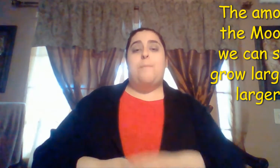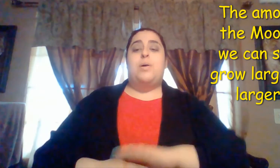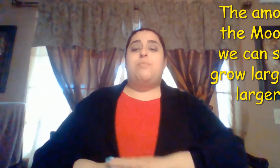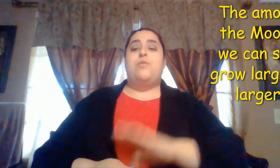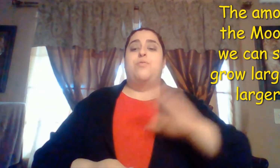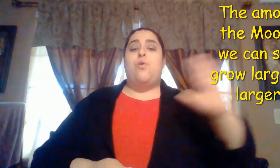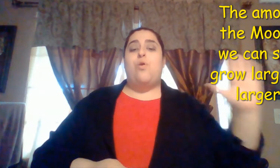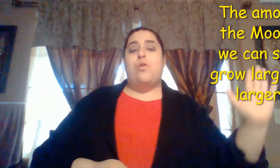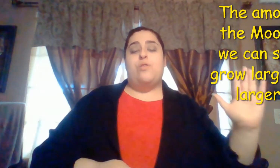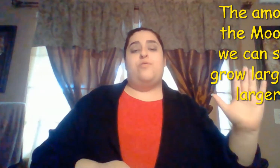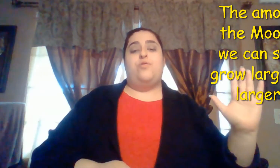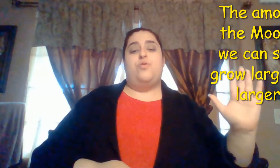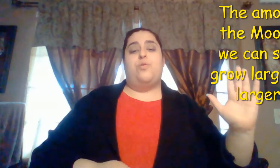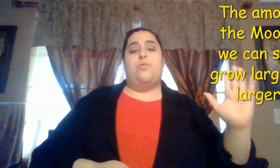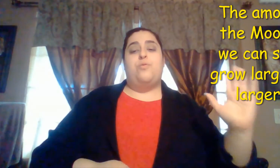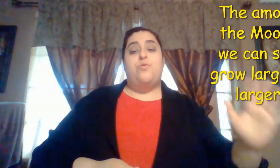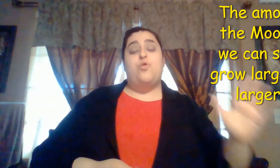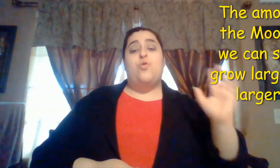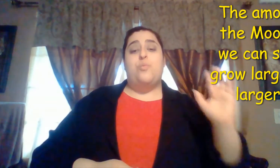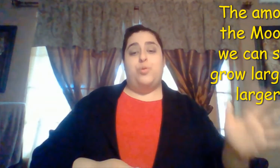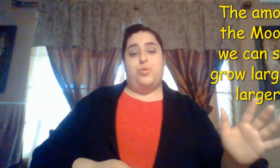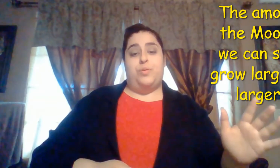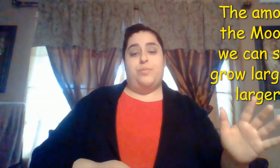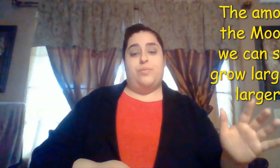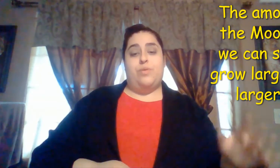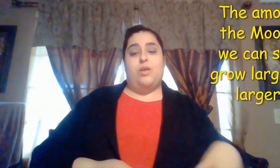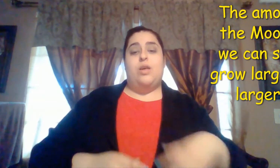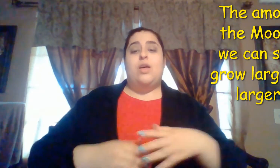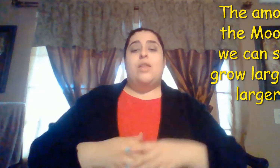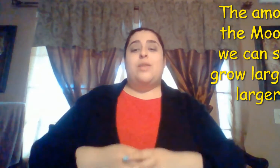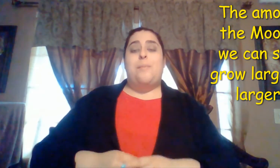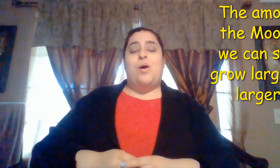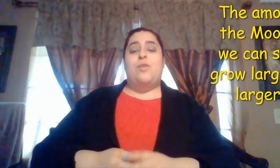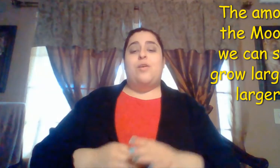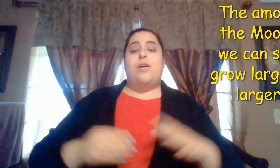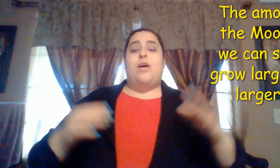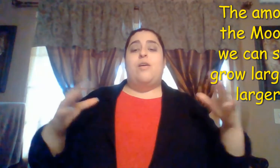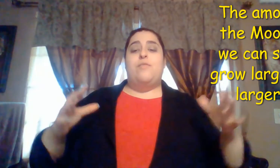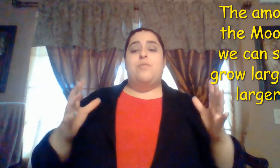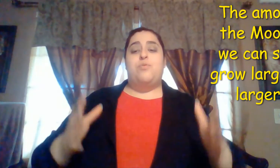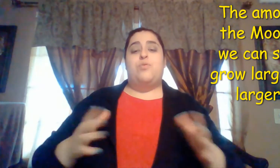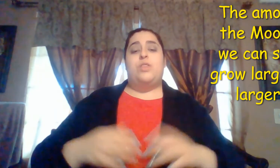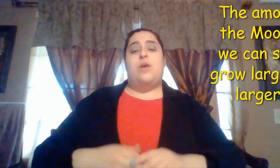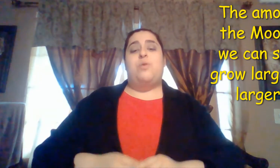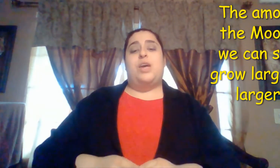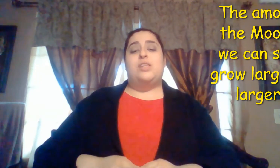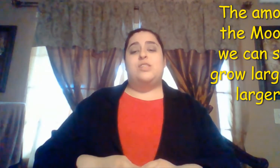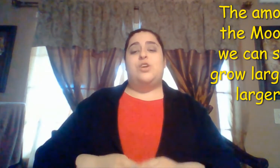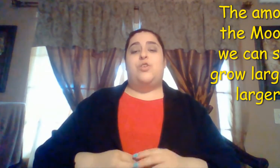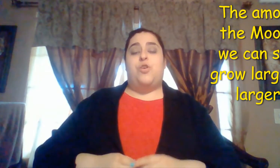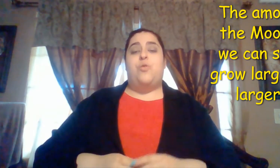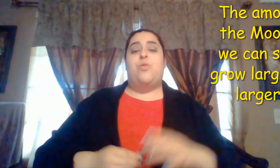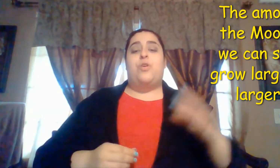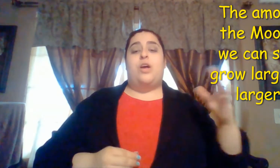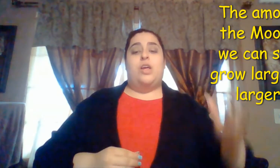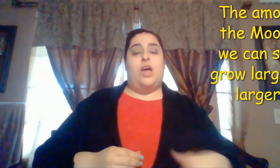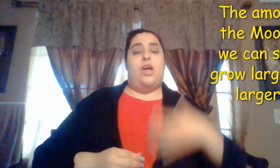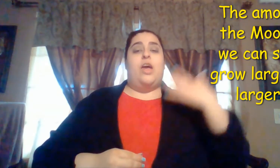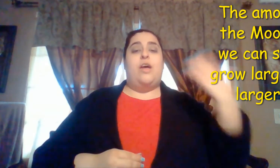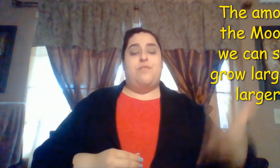but before the full moon. The amount of the moon that we can see grow every